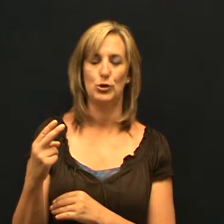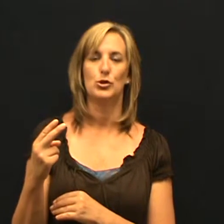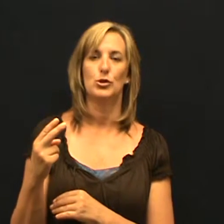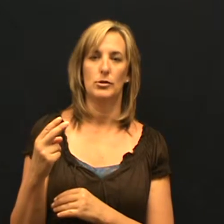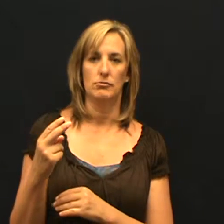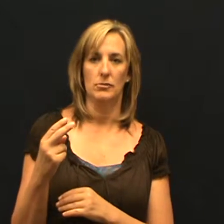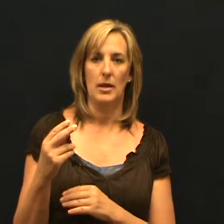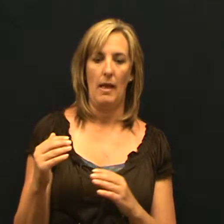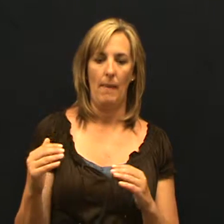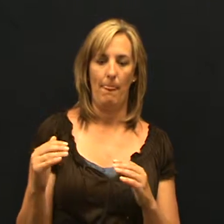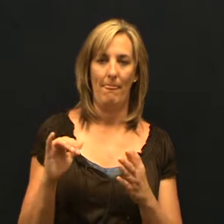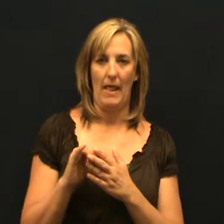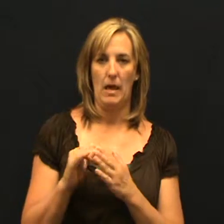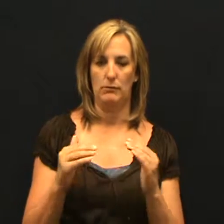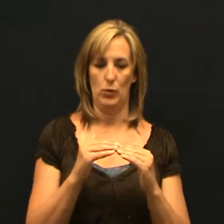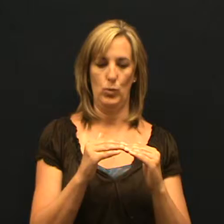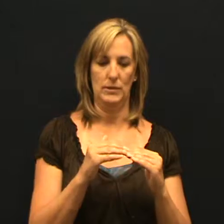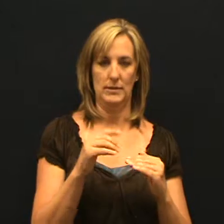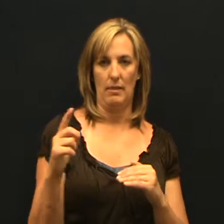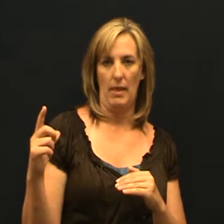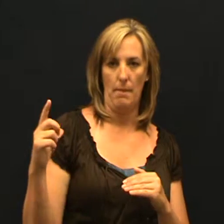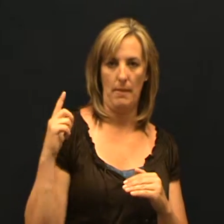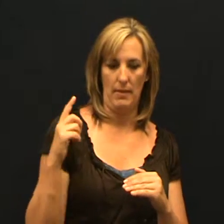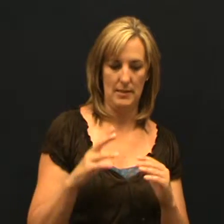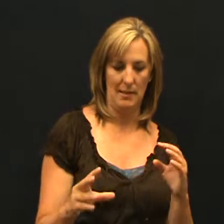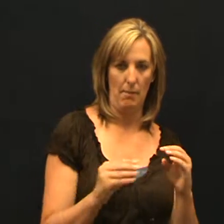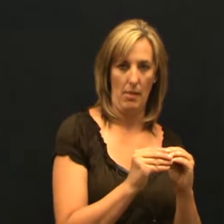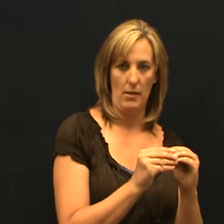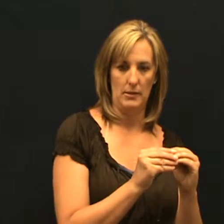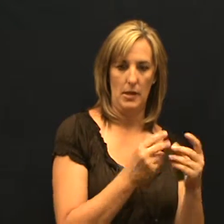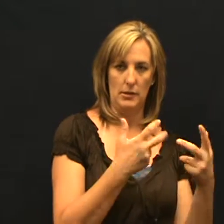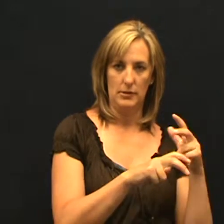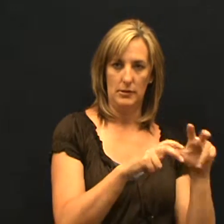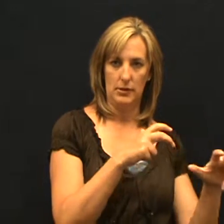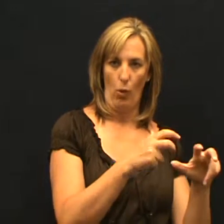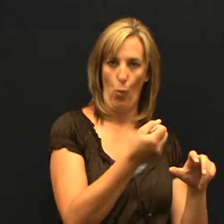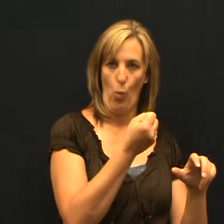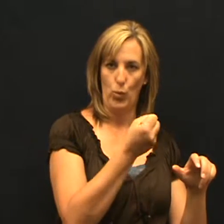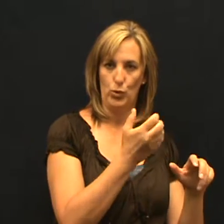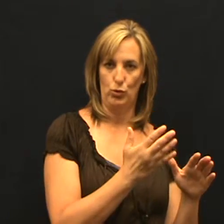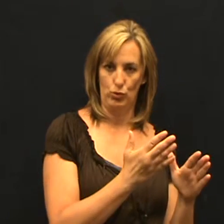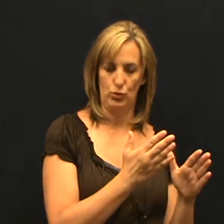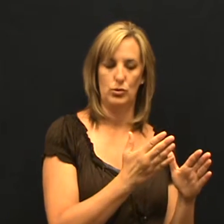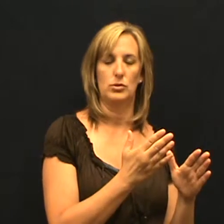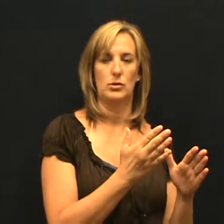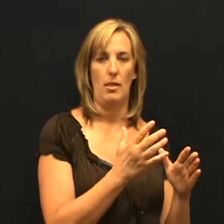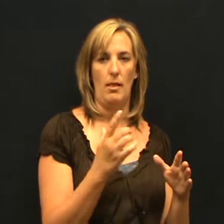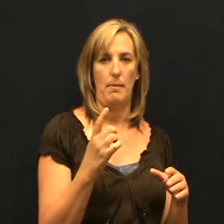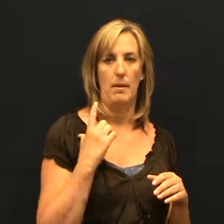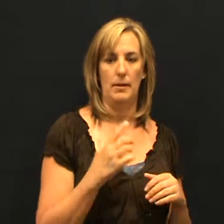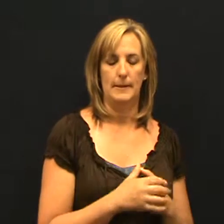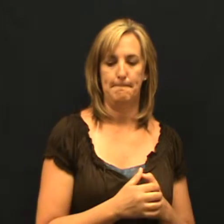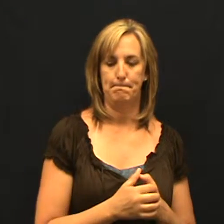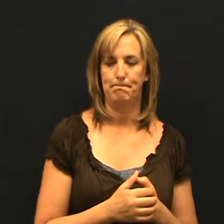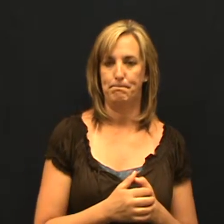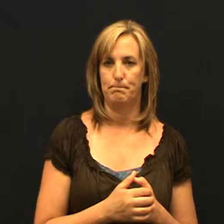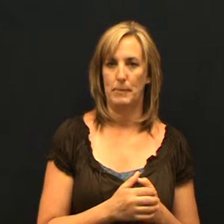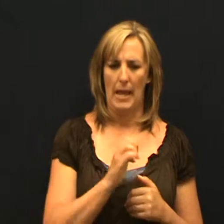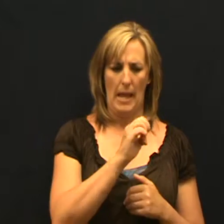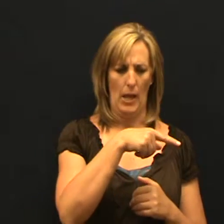equals liabilities plus stockholders' equity. So how would we figure out what cash is if we had to, go through